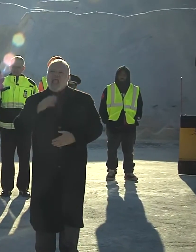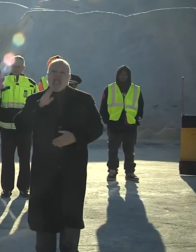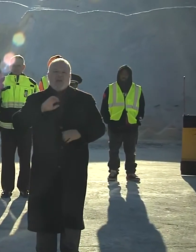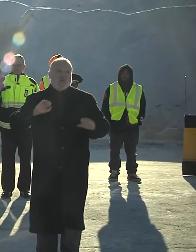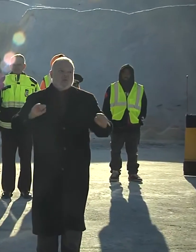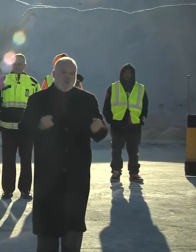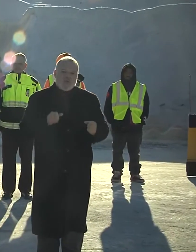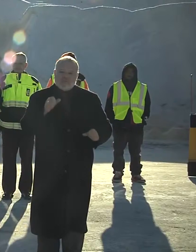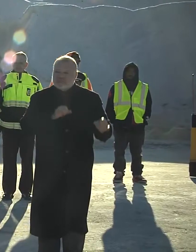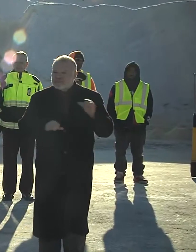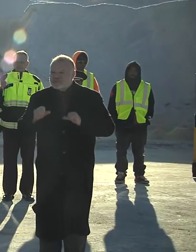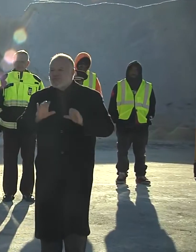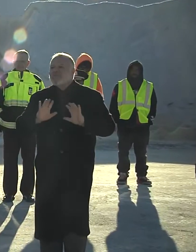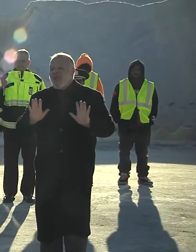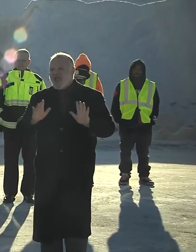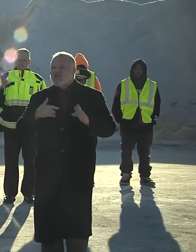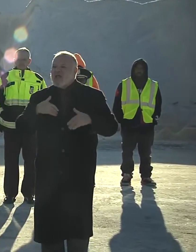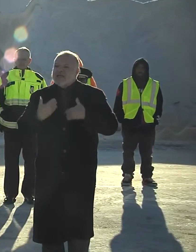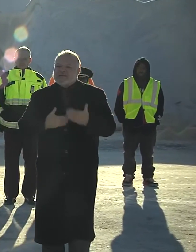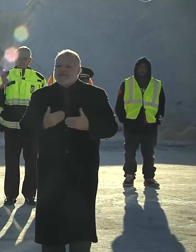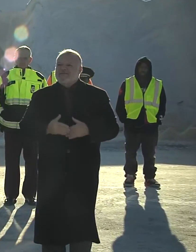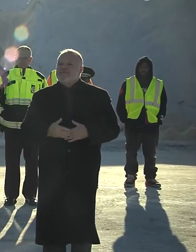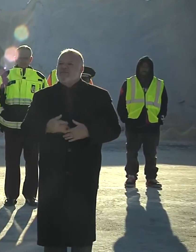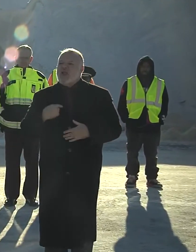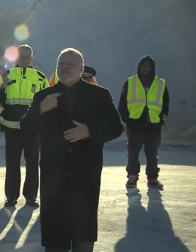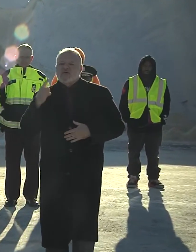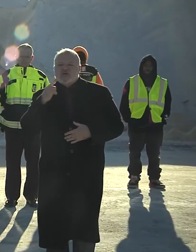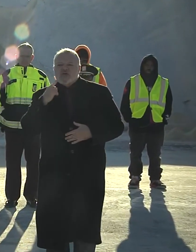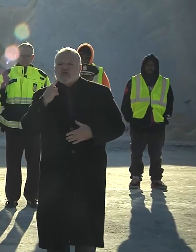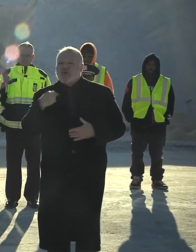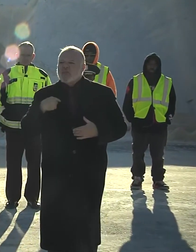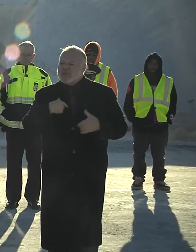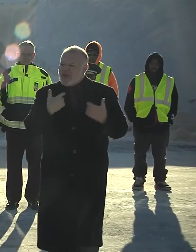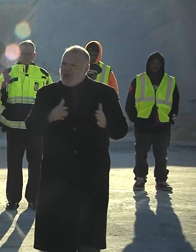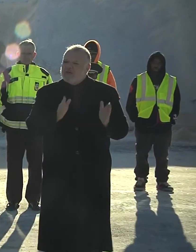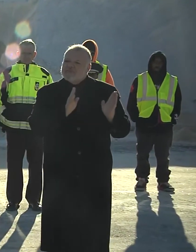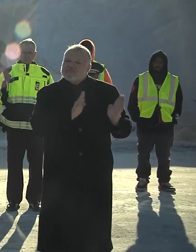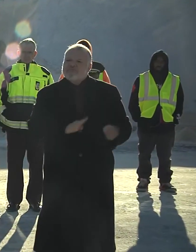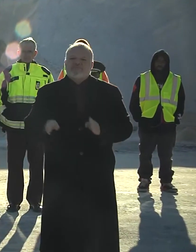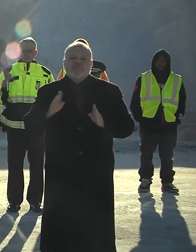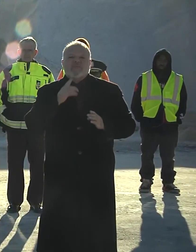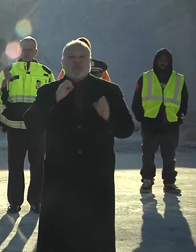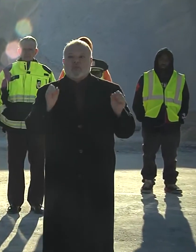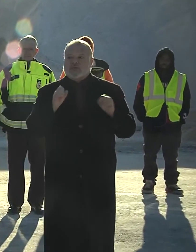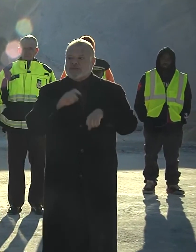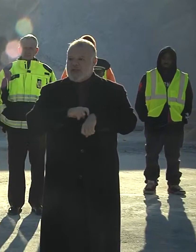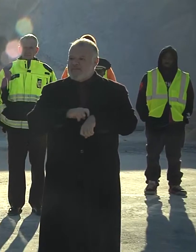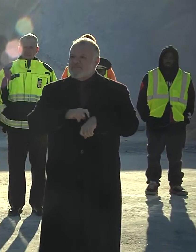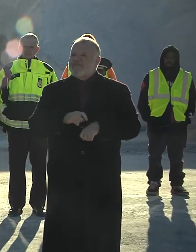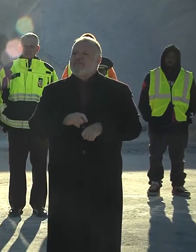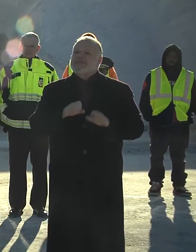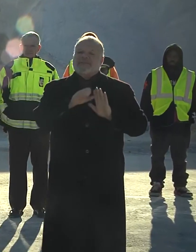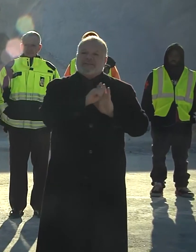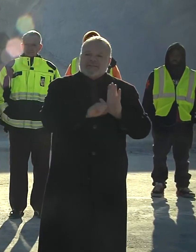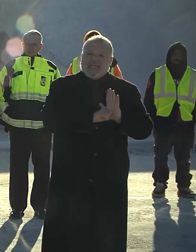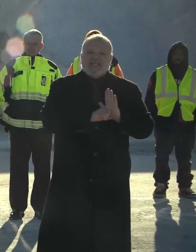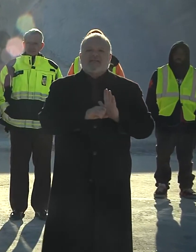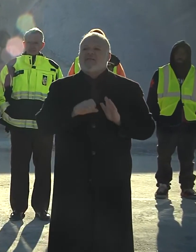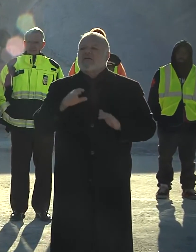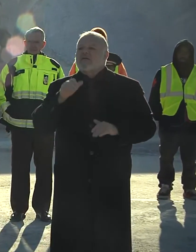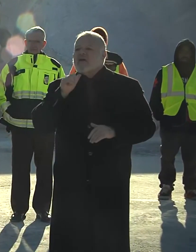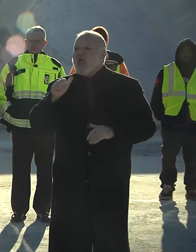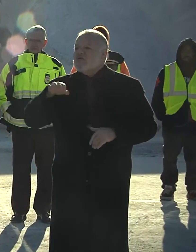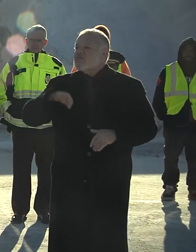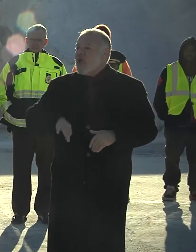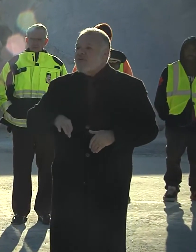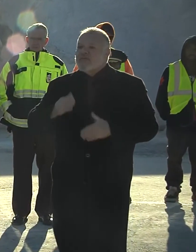like you've heard, we've been preparing for winter with both all of our city departments, our state, and our nonprofit partners to put a plan